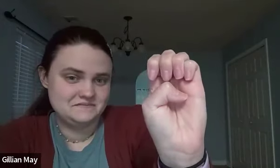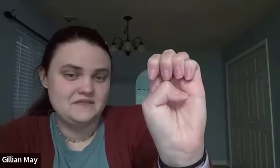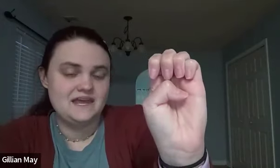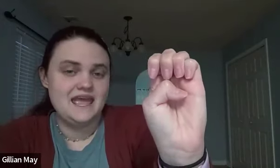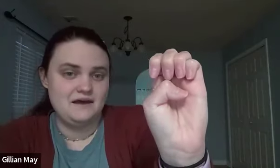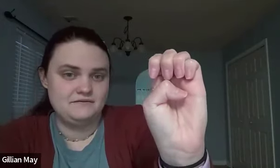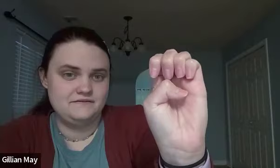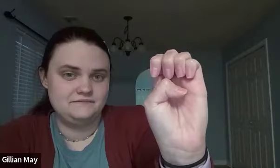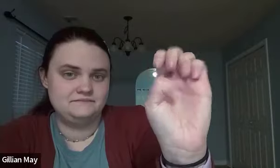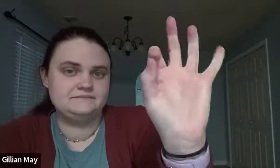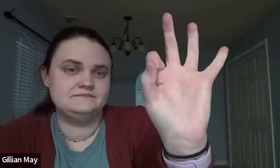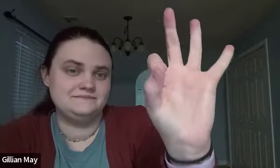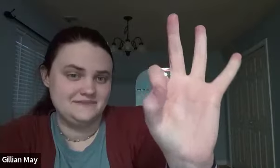And then F.